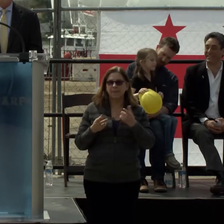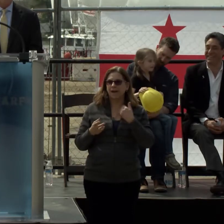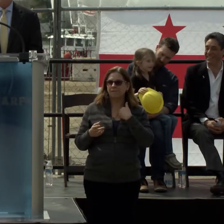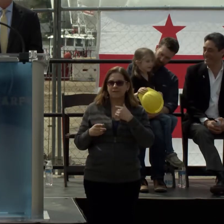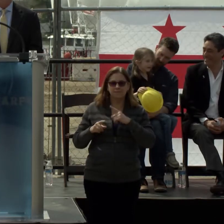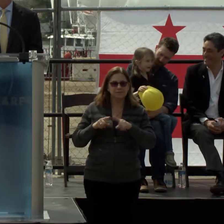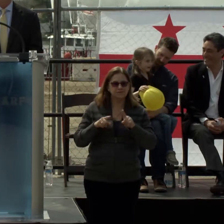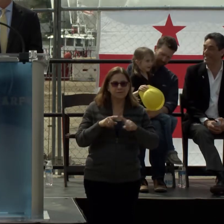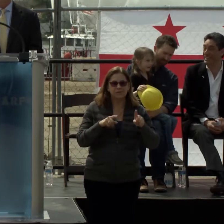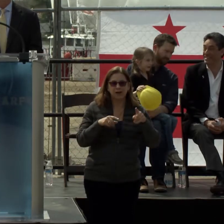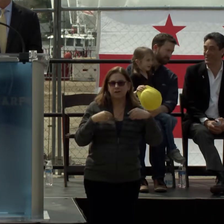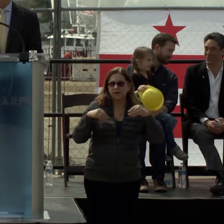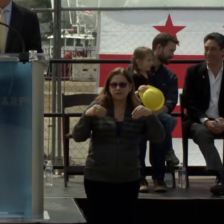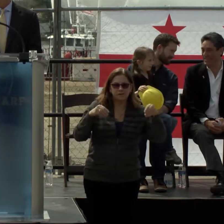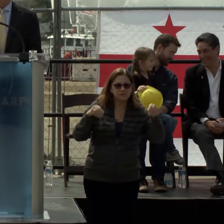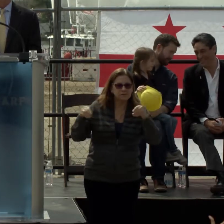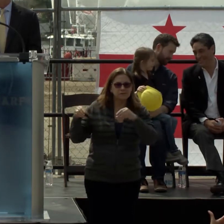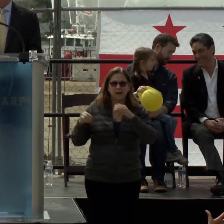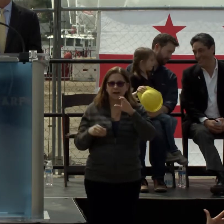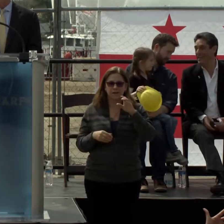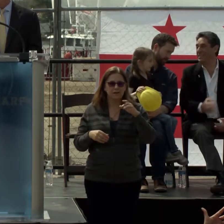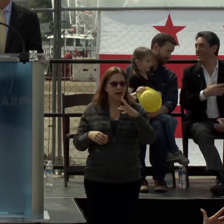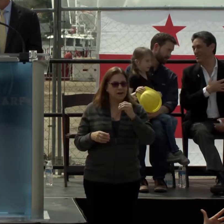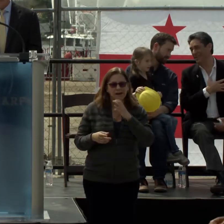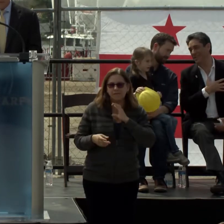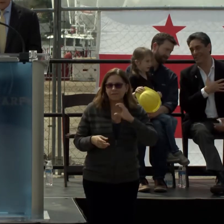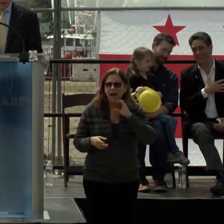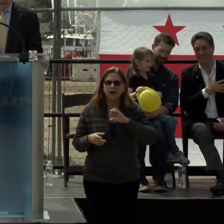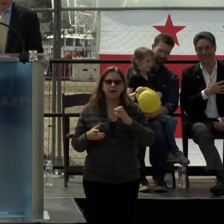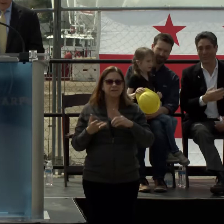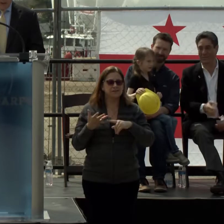cafes, more restaurants. And yes, there will be more parking.